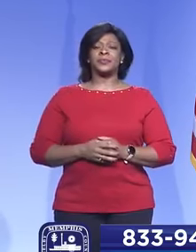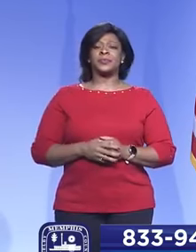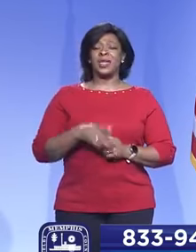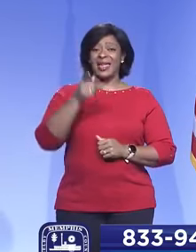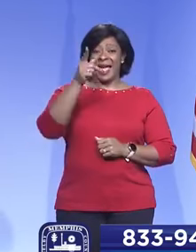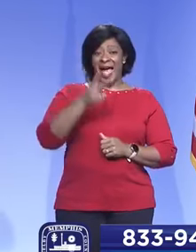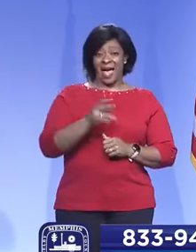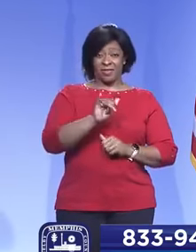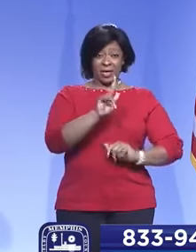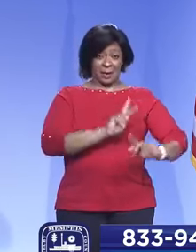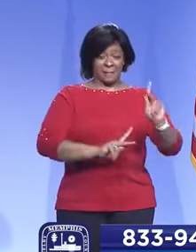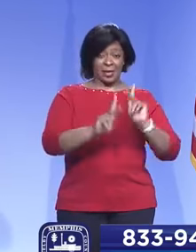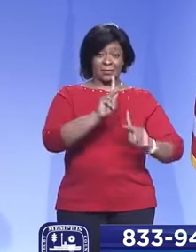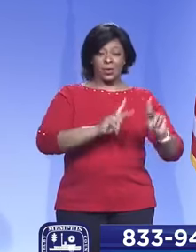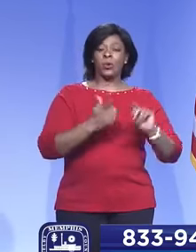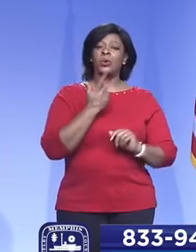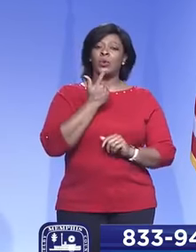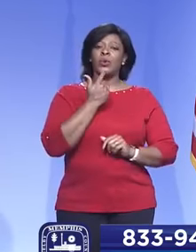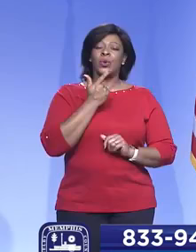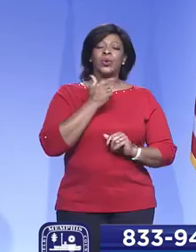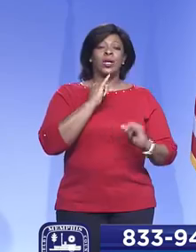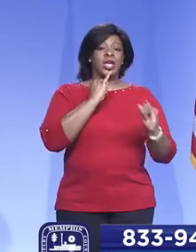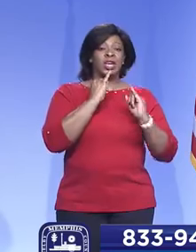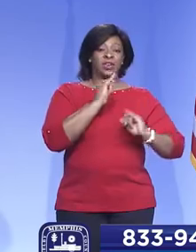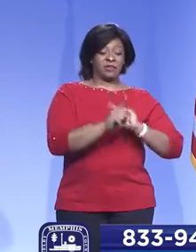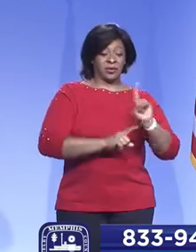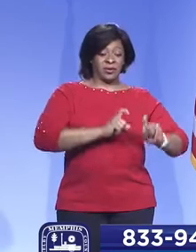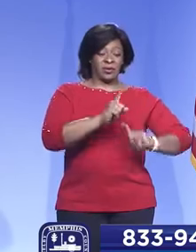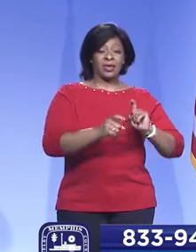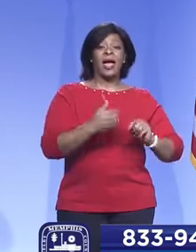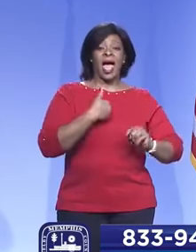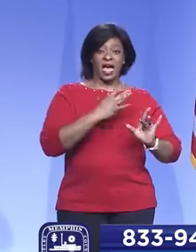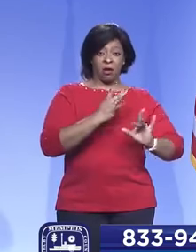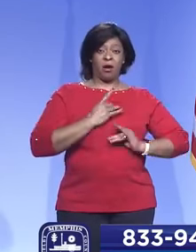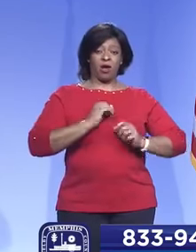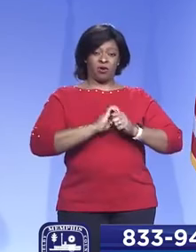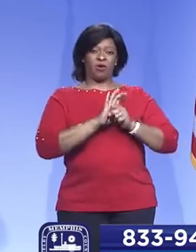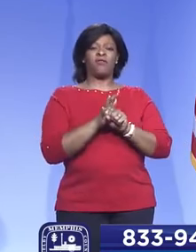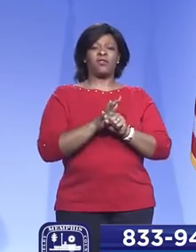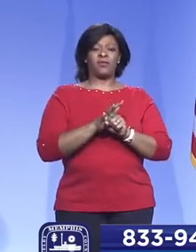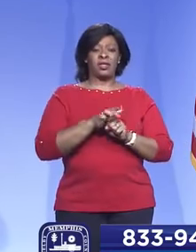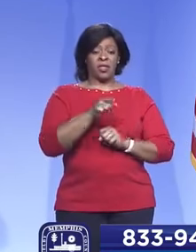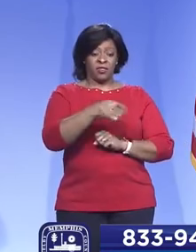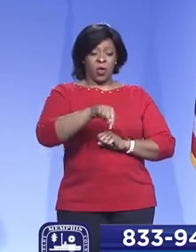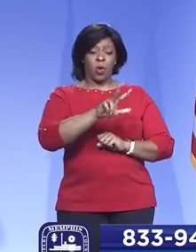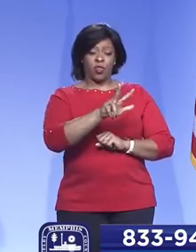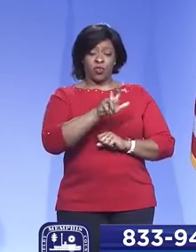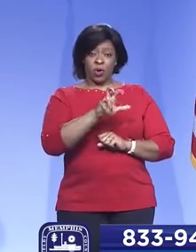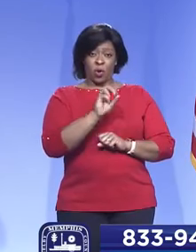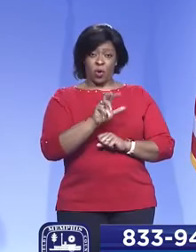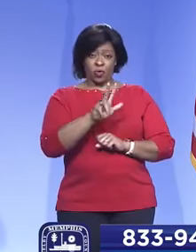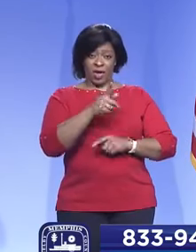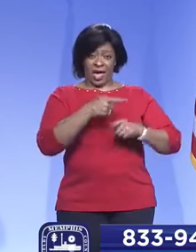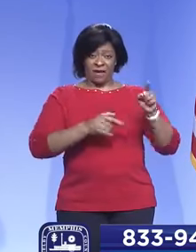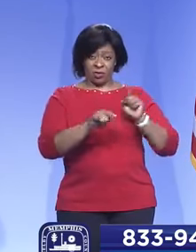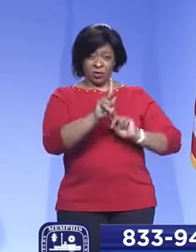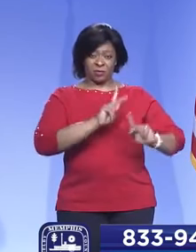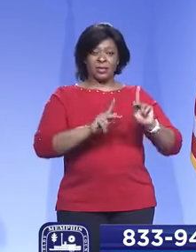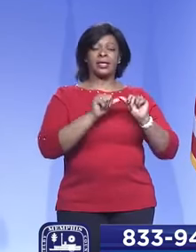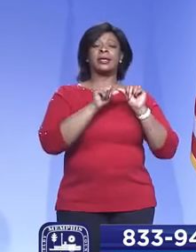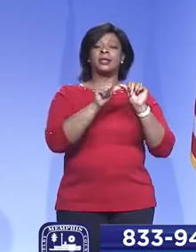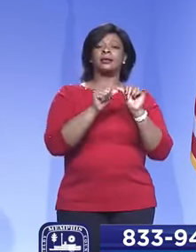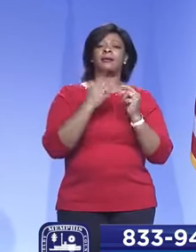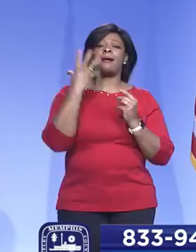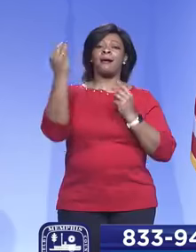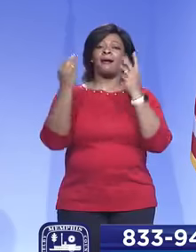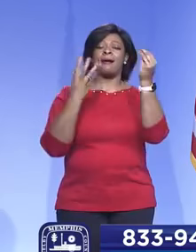half of the people who were interviewed and had COVID, so half of the 303 continued to engage